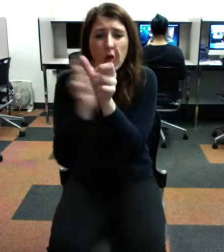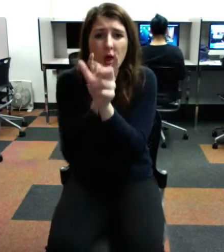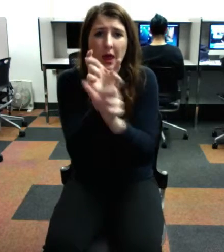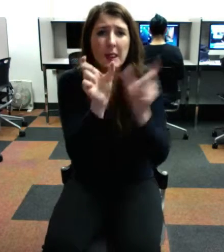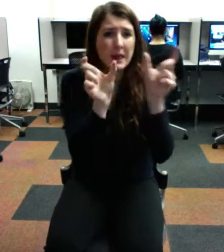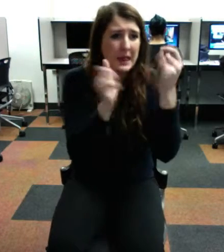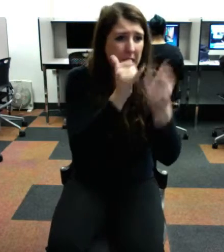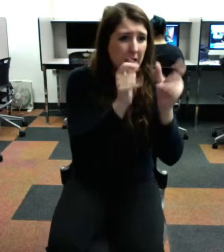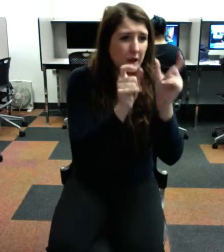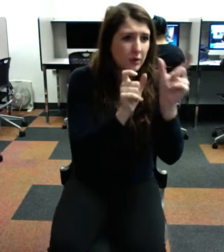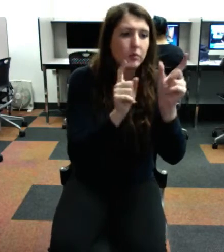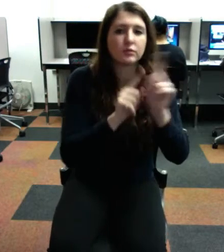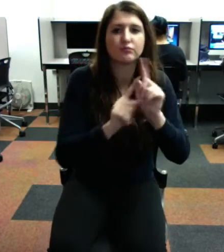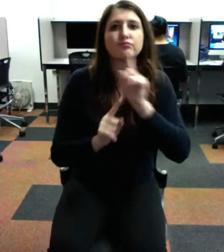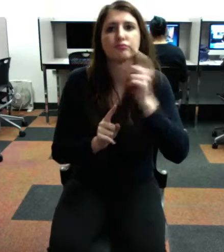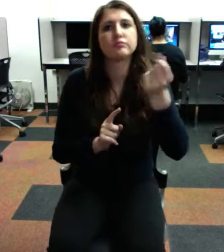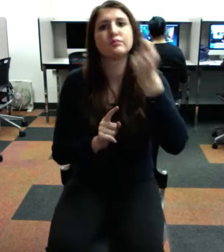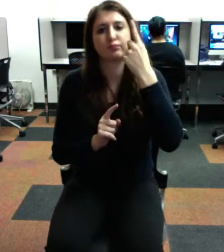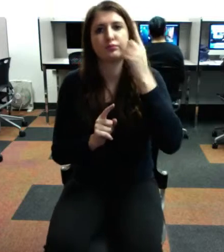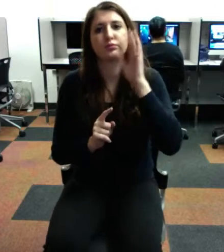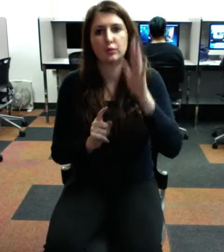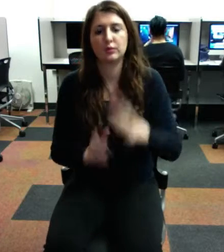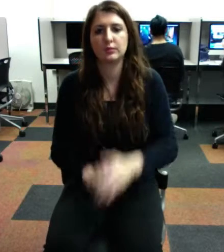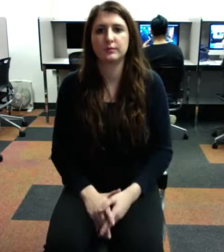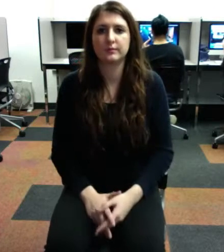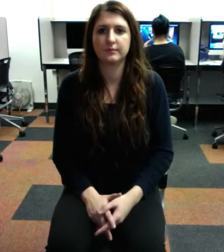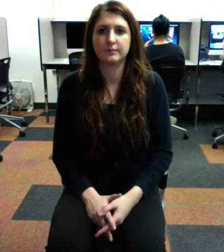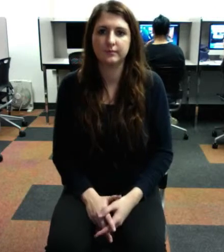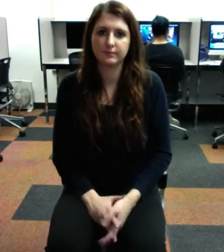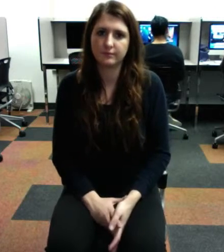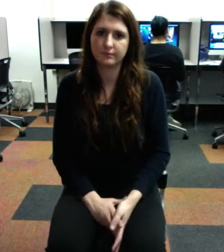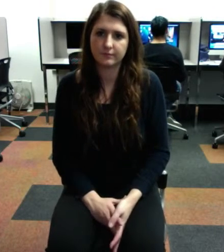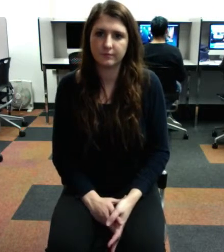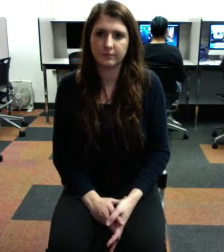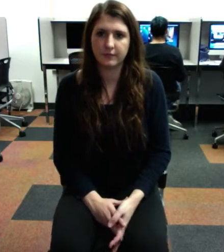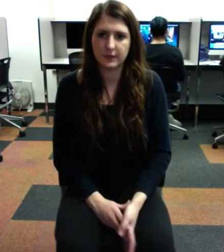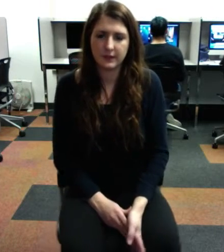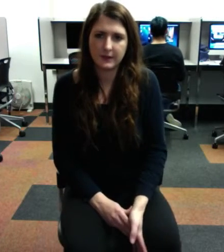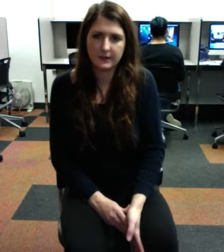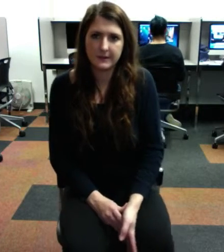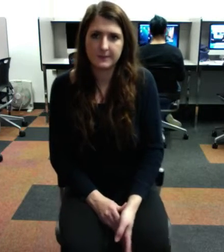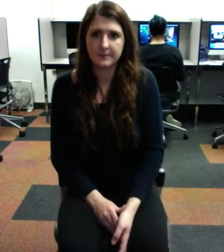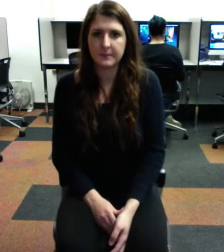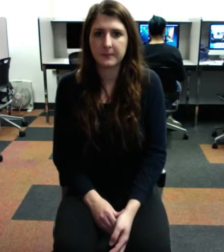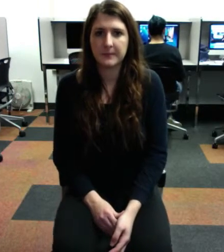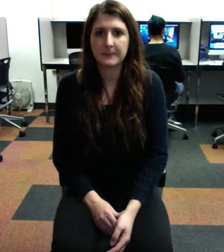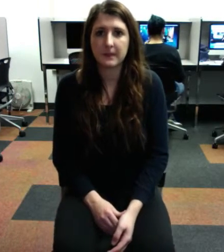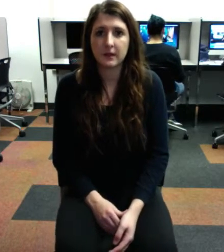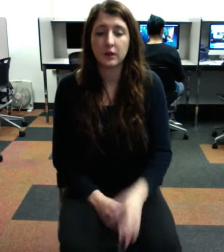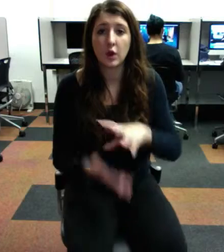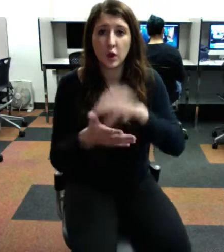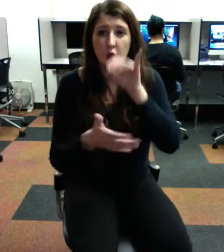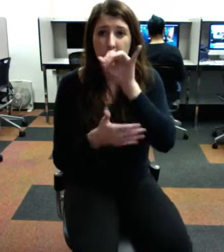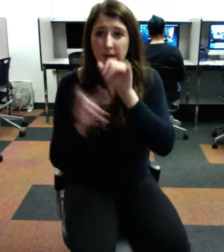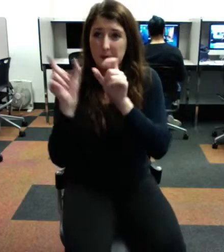before. A very proven method of learning the meaning of prefixes, suffixes, and word roots is by using